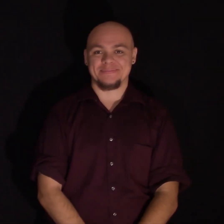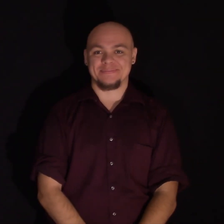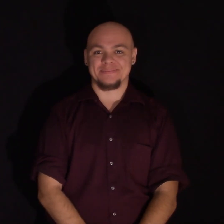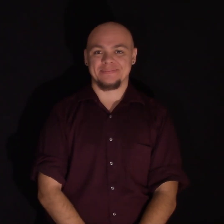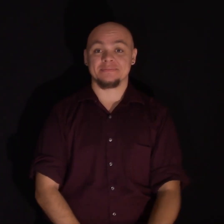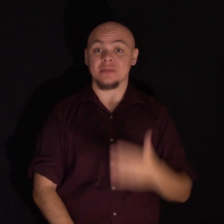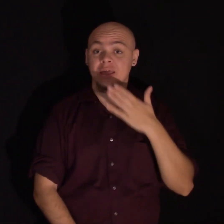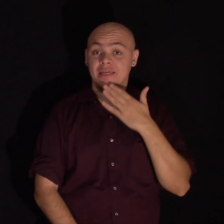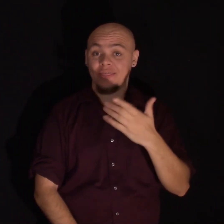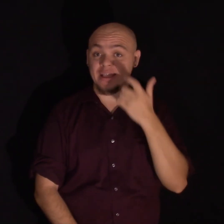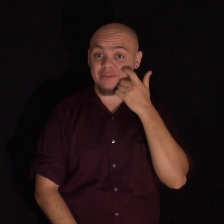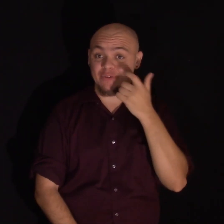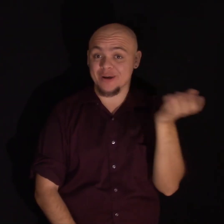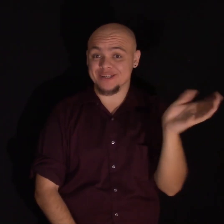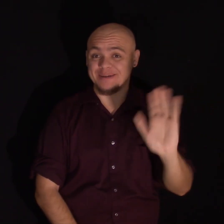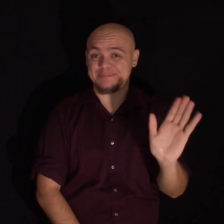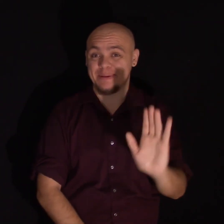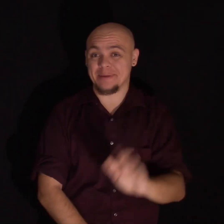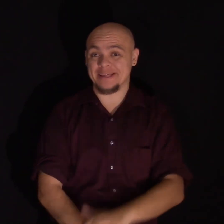Thank you.